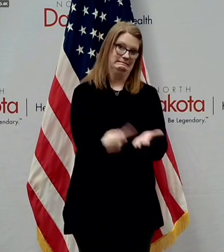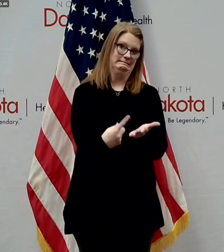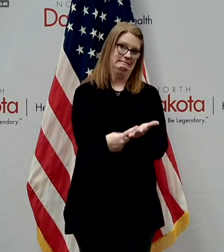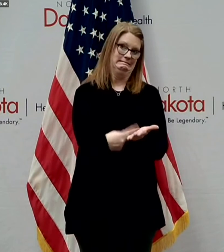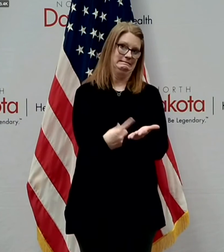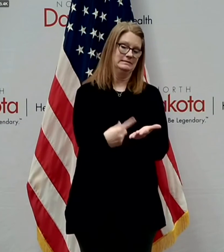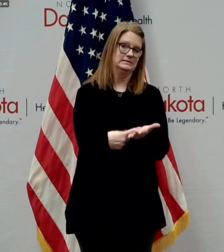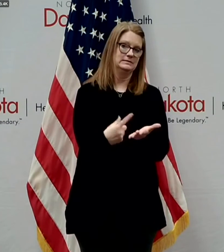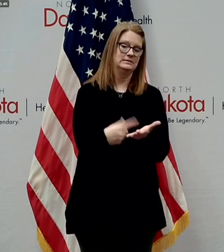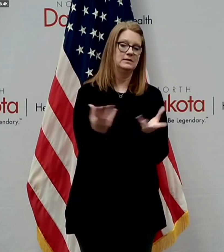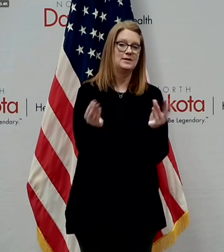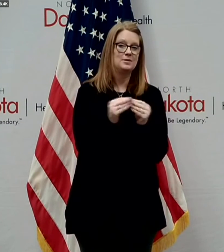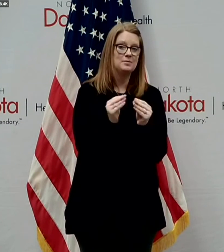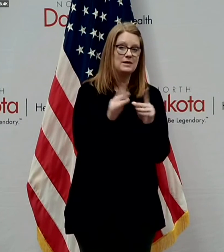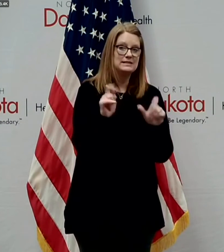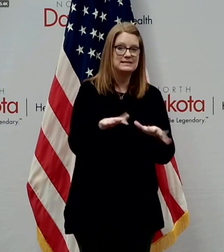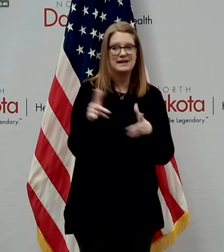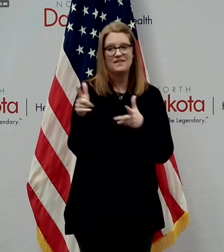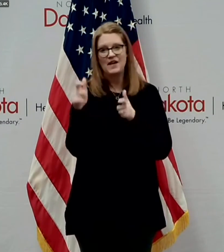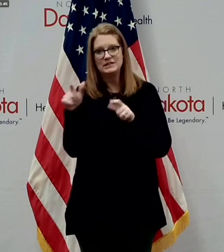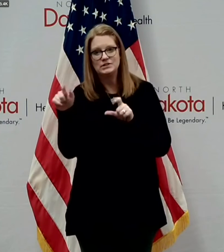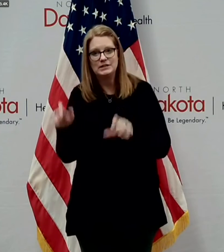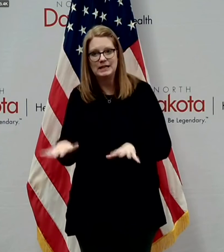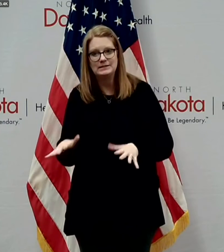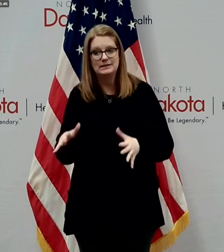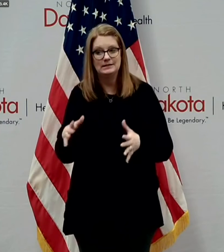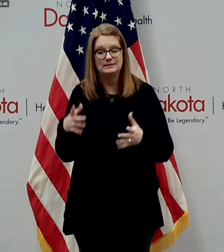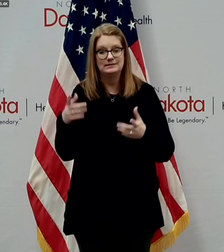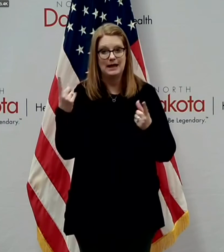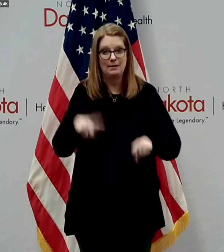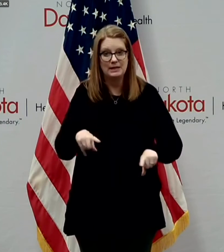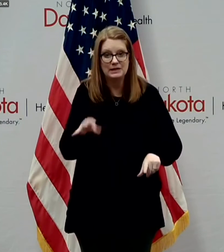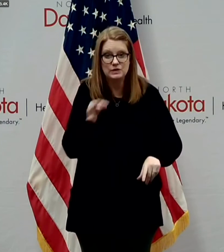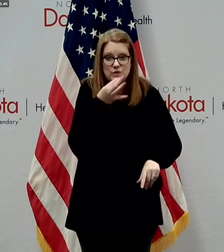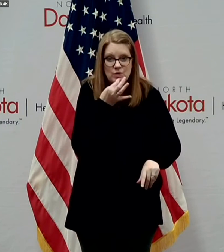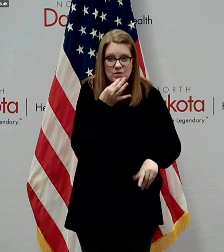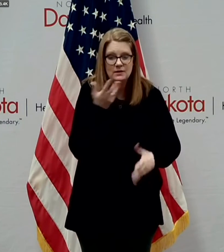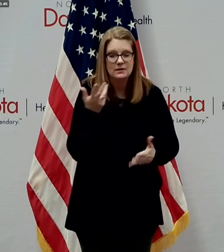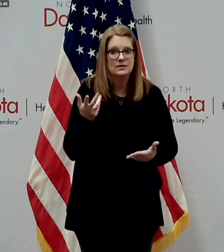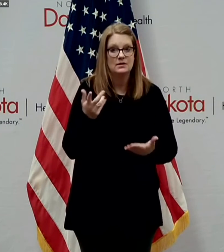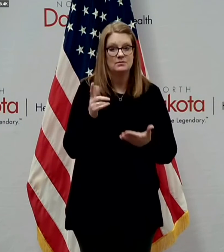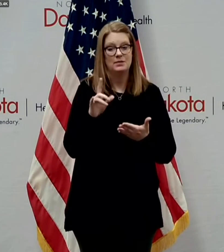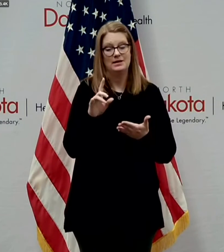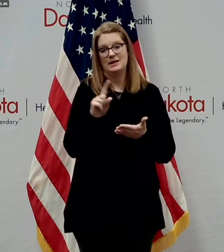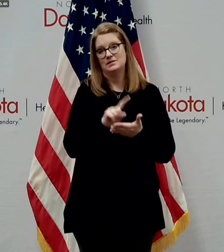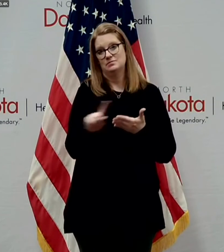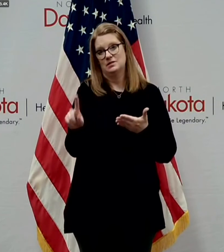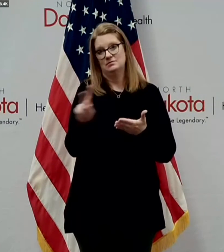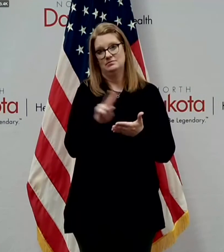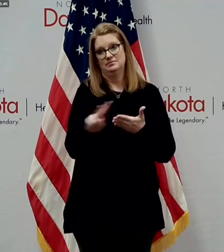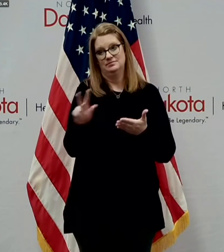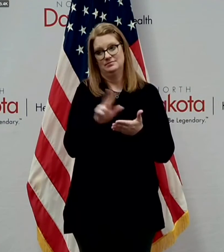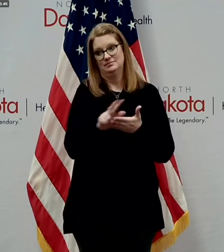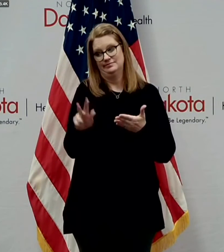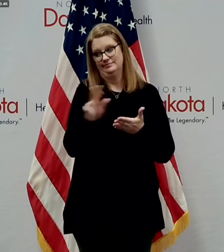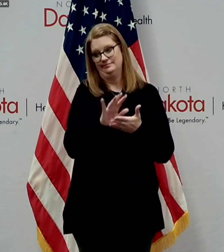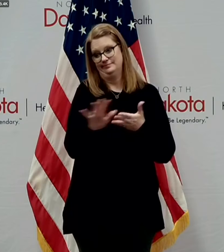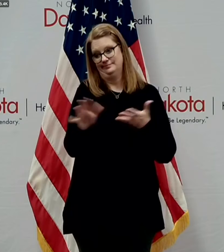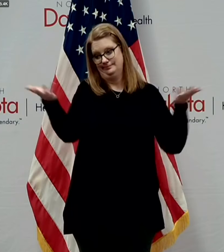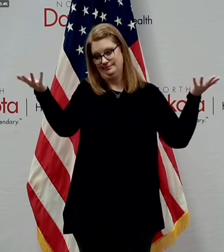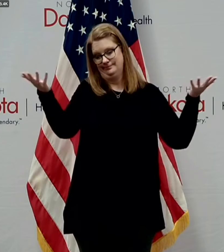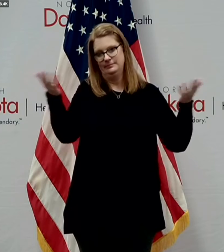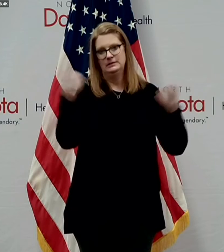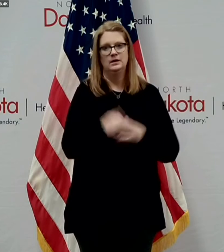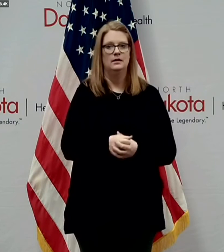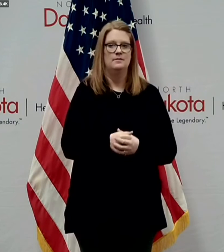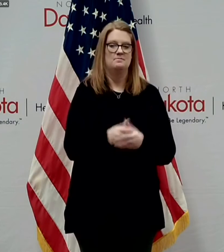there's more testing and faster testing coming, but those are weeks away, not days away. Don't have any definitive date on when that would get here. And by